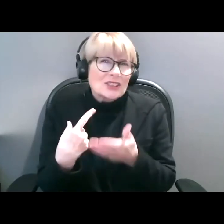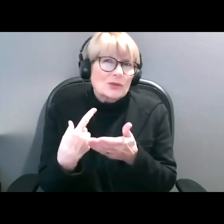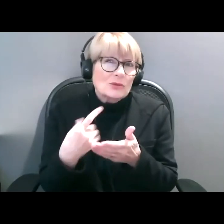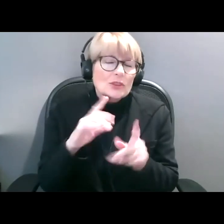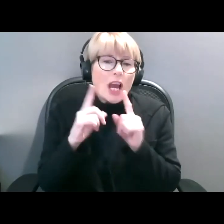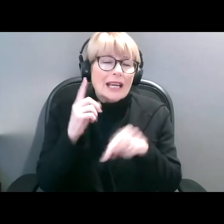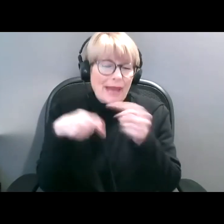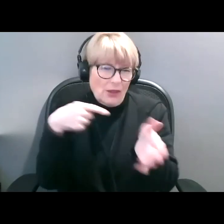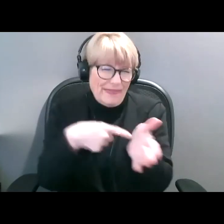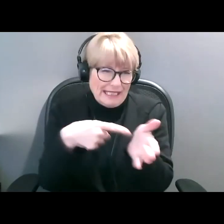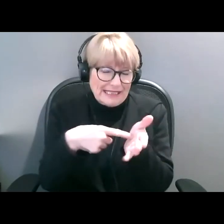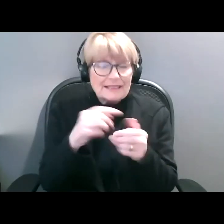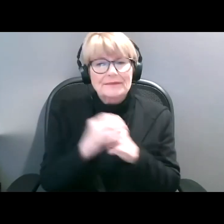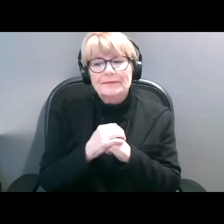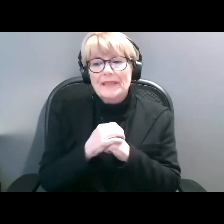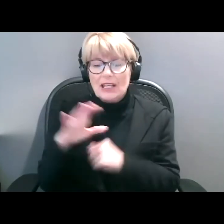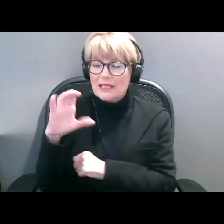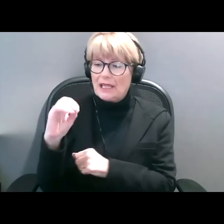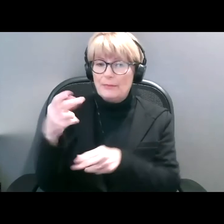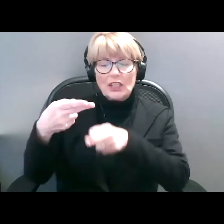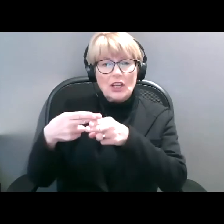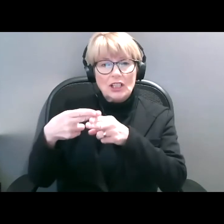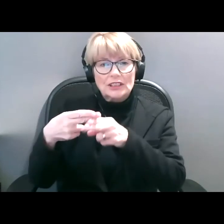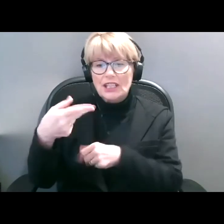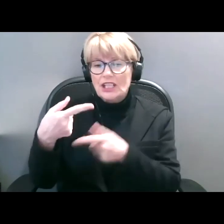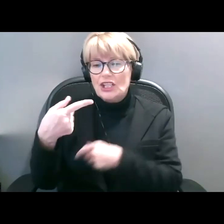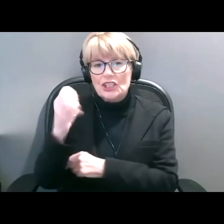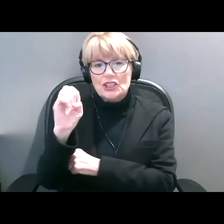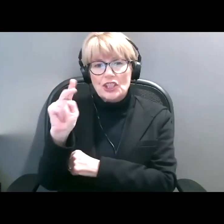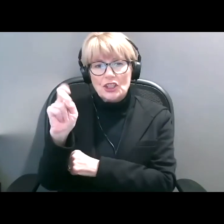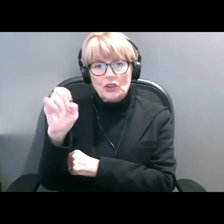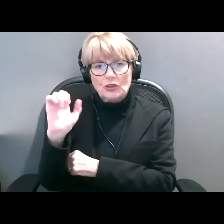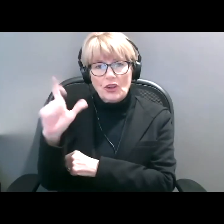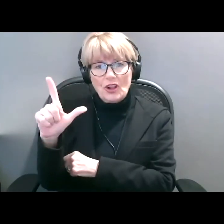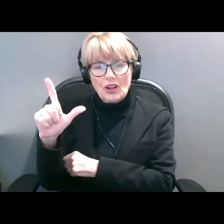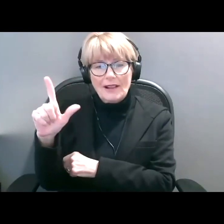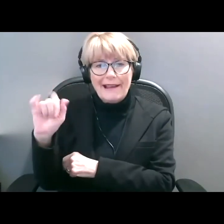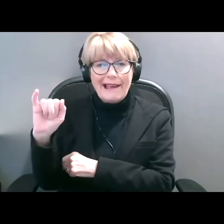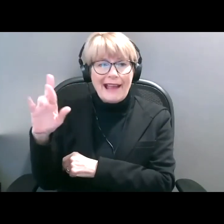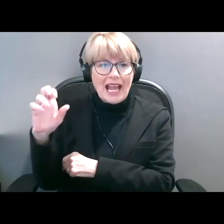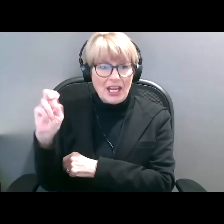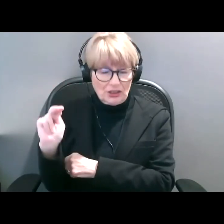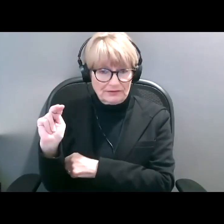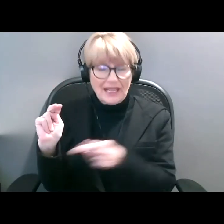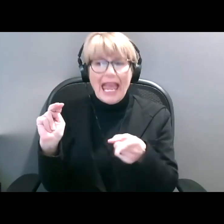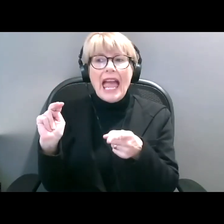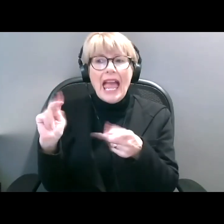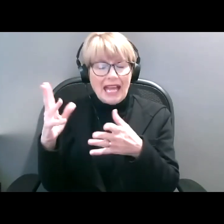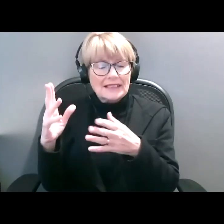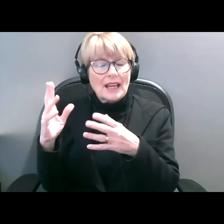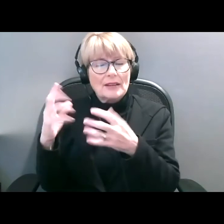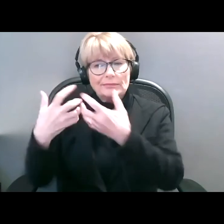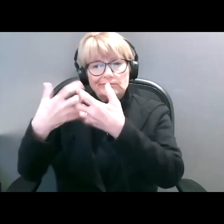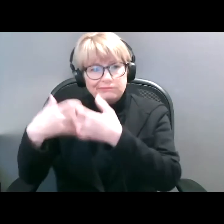about is there's a company called General Iron that has a facility in Lincoln Park. And there